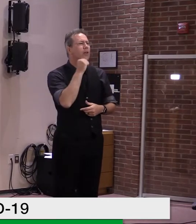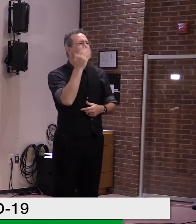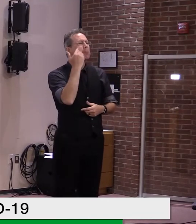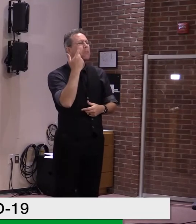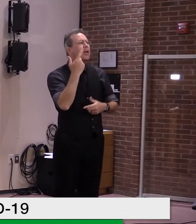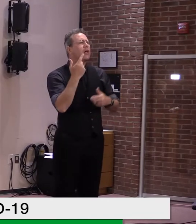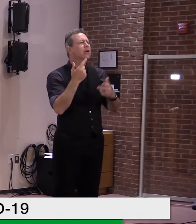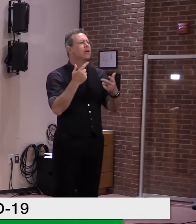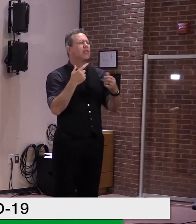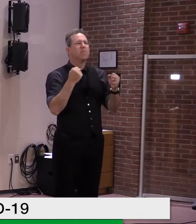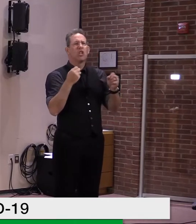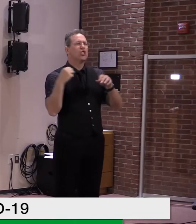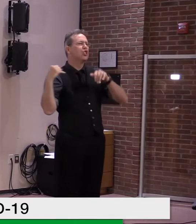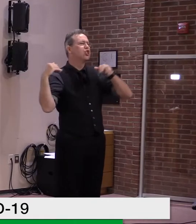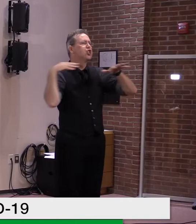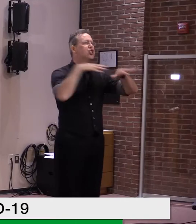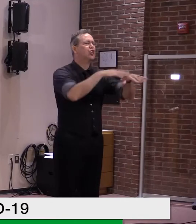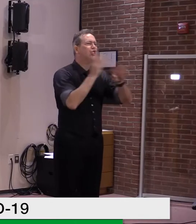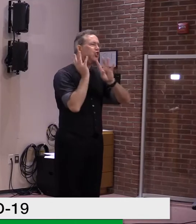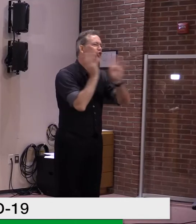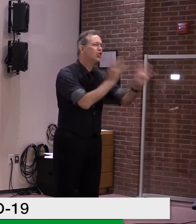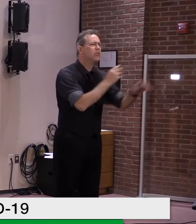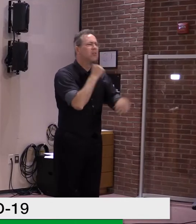the mass vax turnouts that